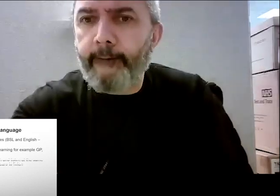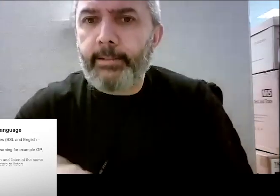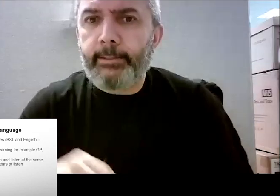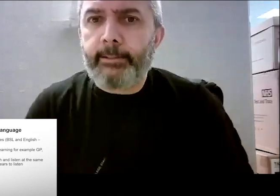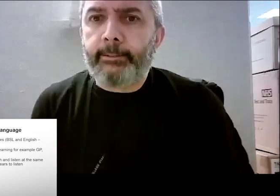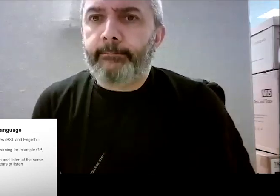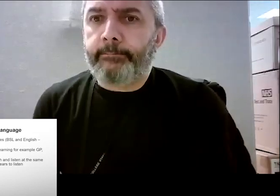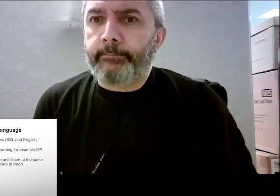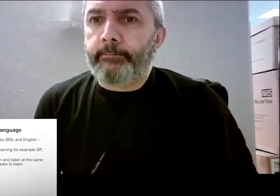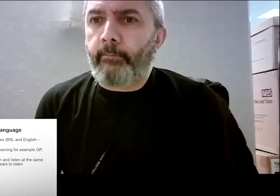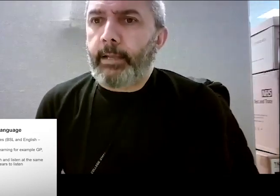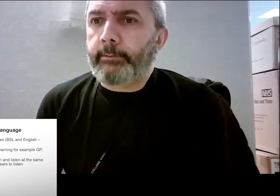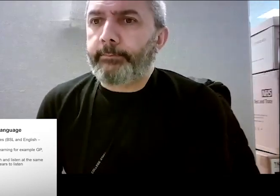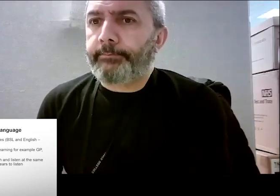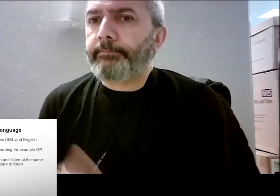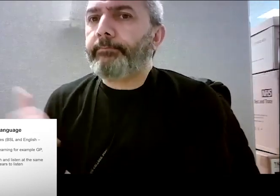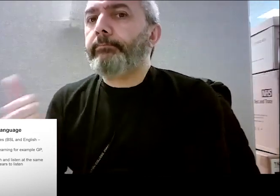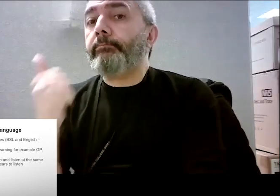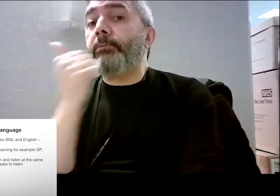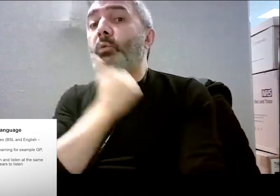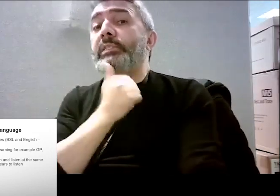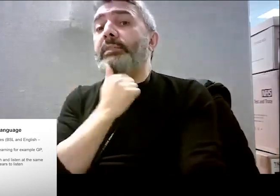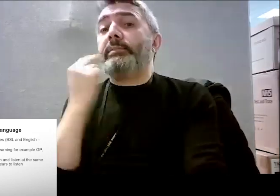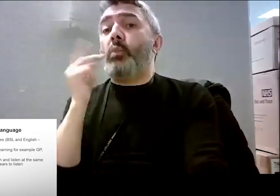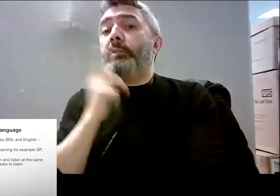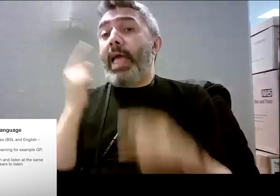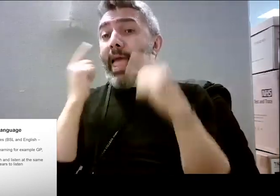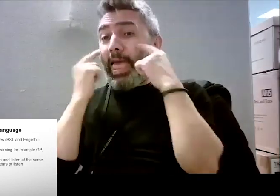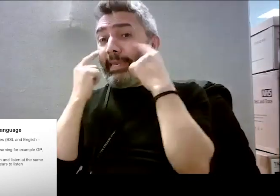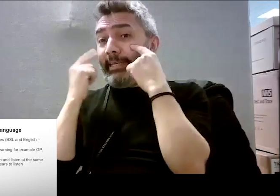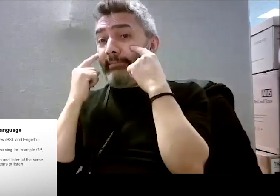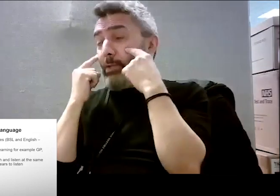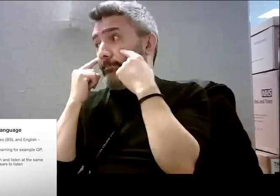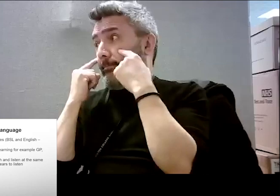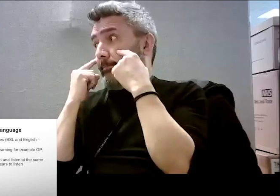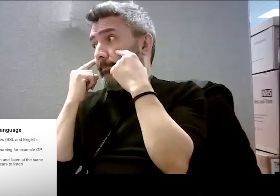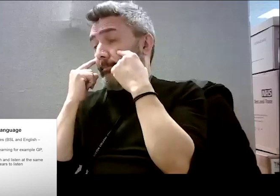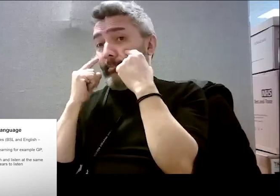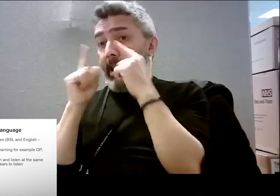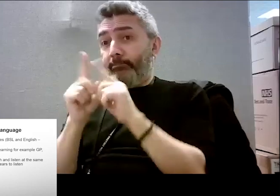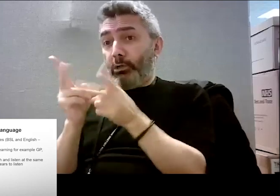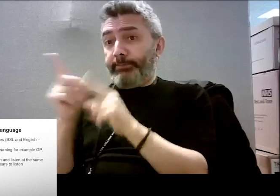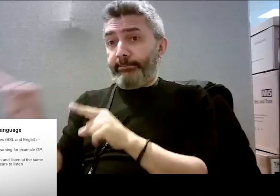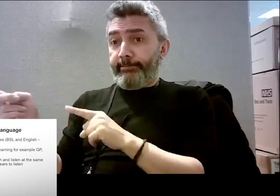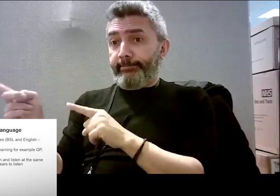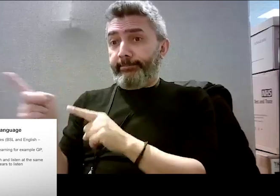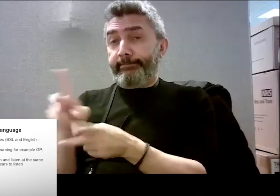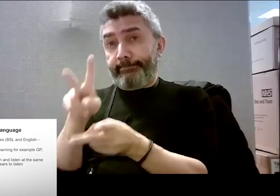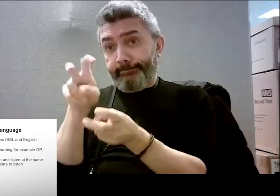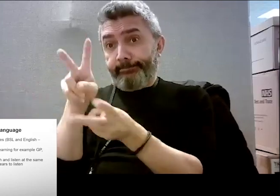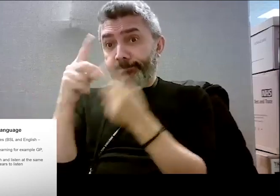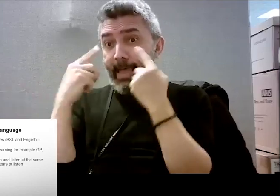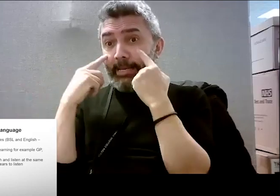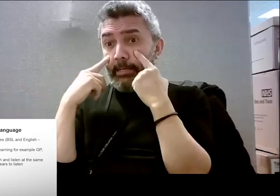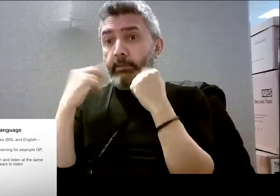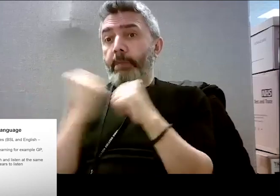hear, we need to rely on our eyesight a lot more. So we tend to pick up things that you don't need to pick up because you rely on your hearing for these.